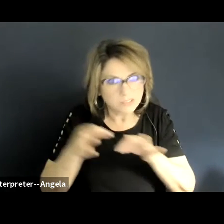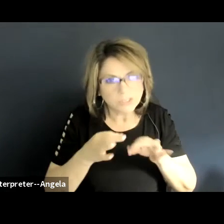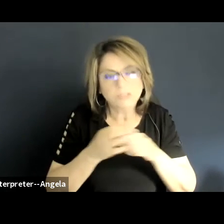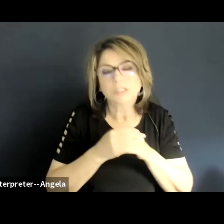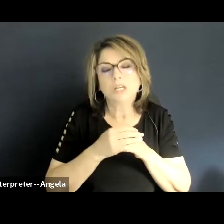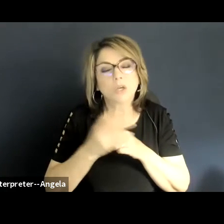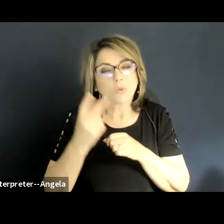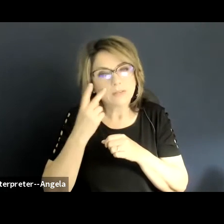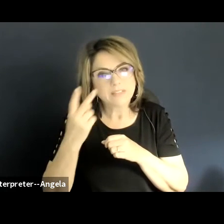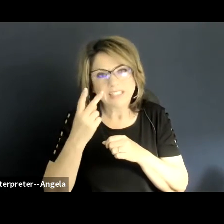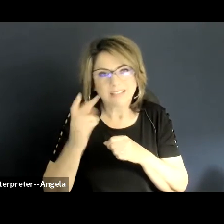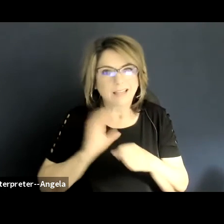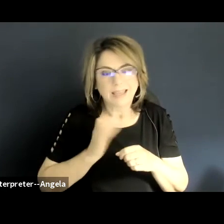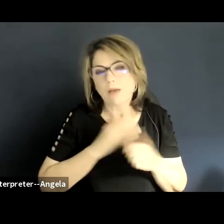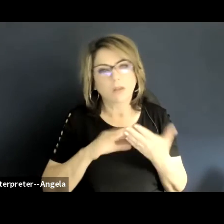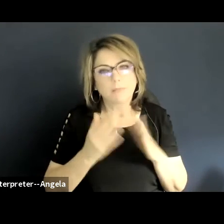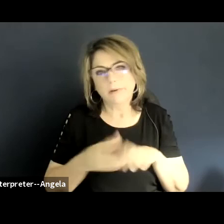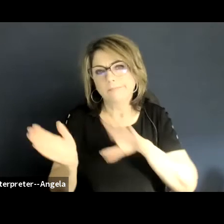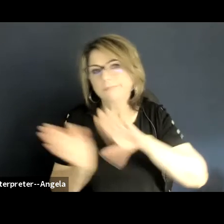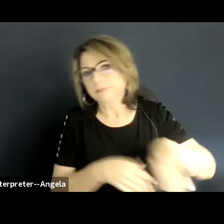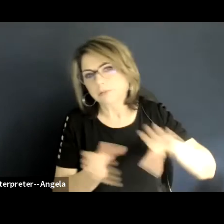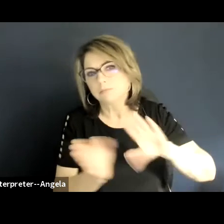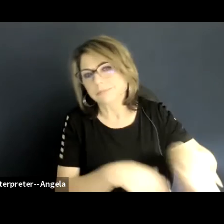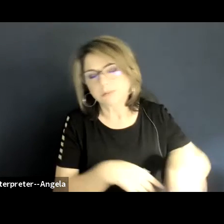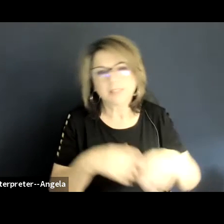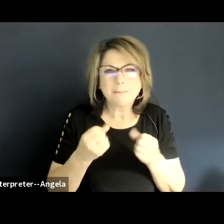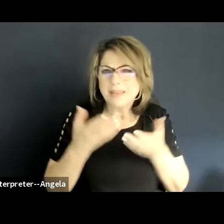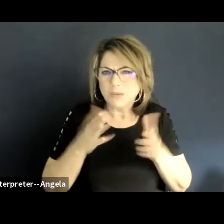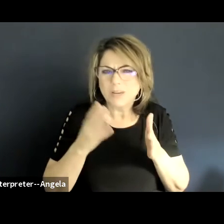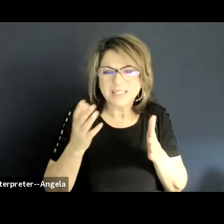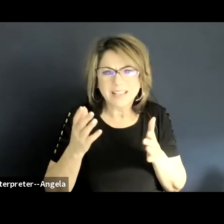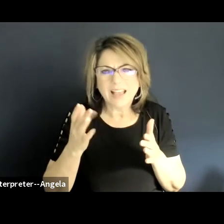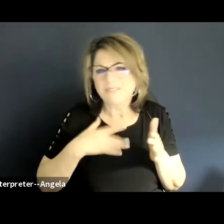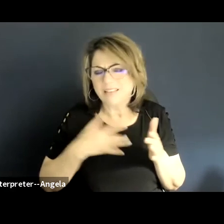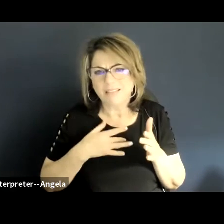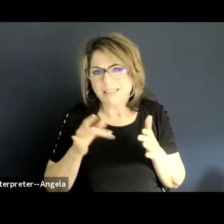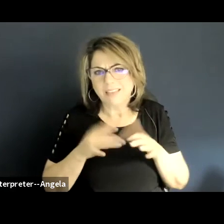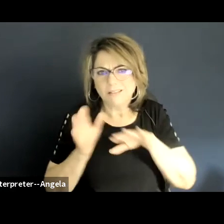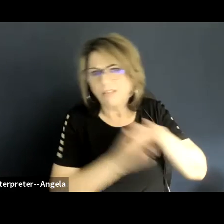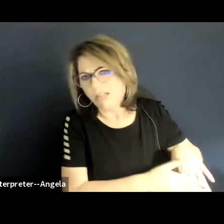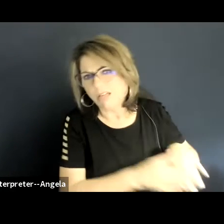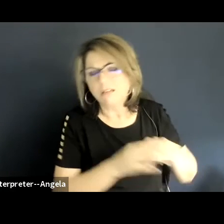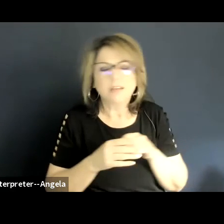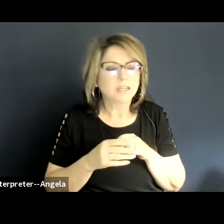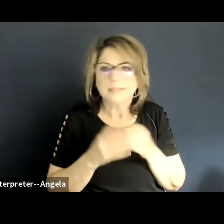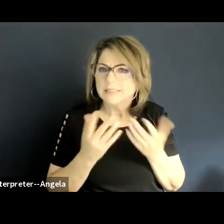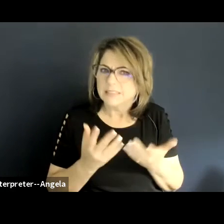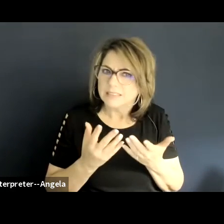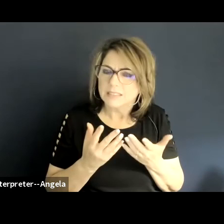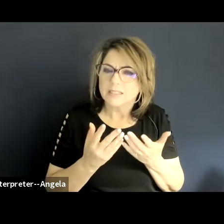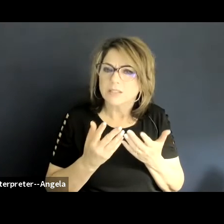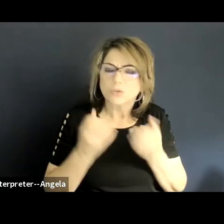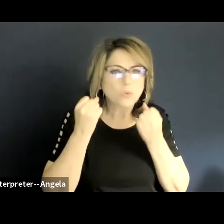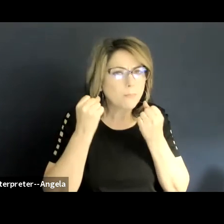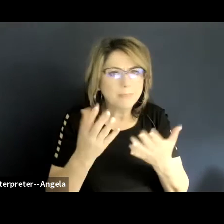has just been kicked aside, and in a lot of ways, I still feel like it's being buried. There are so